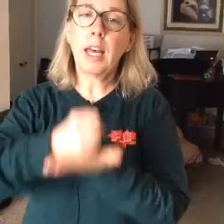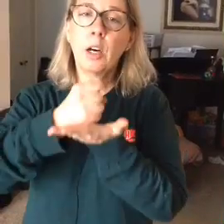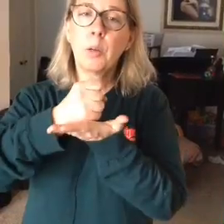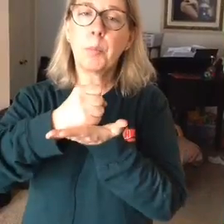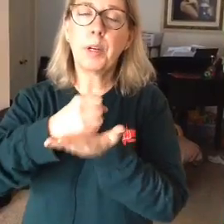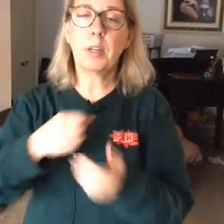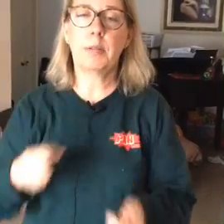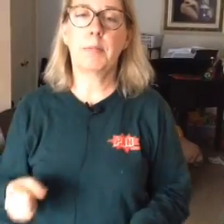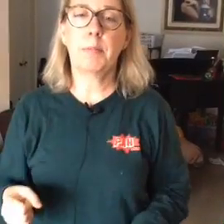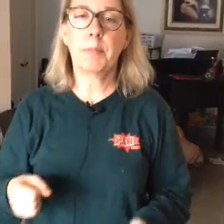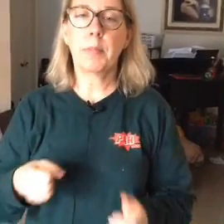Help,